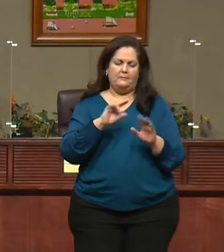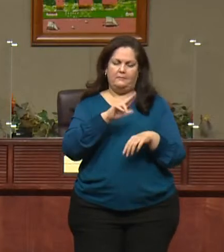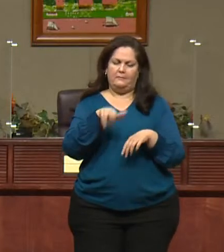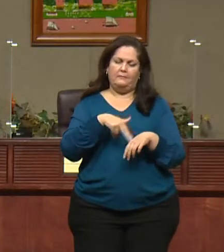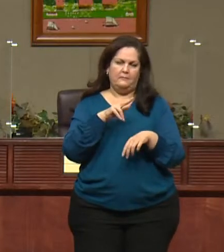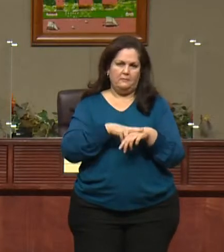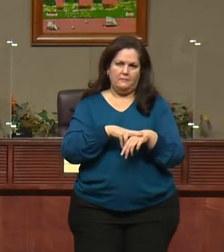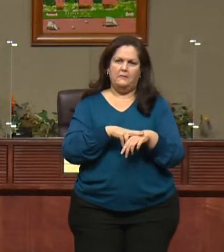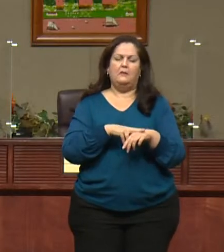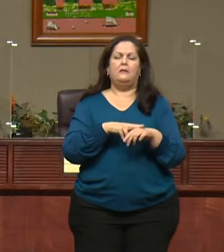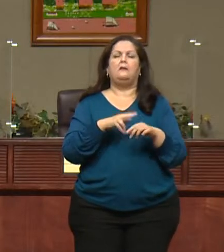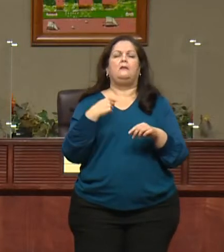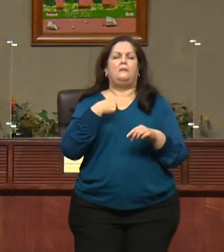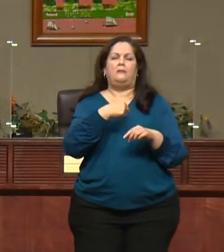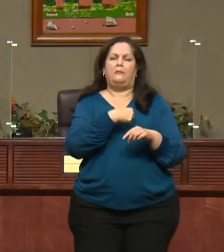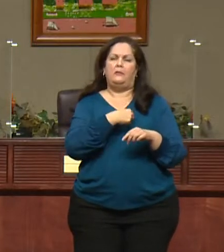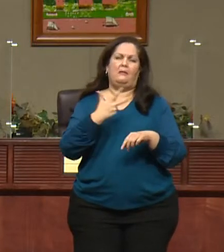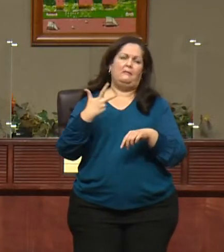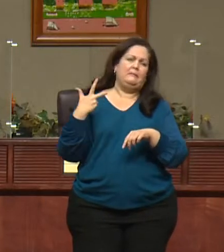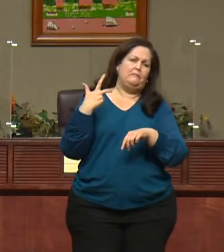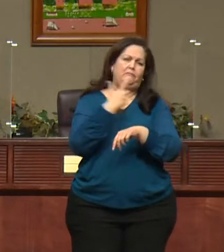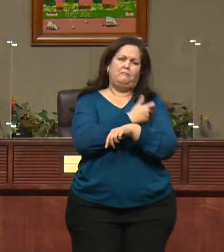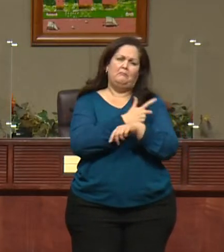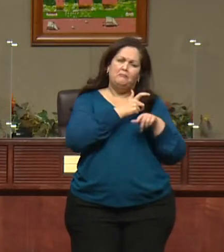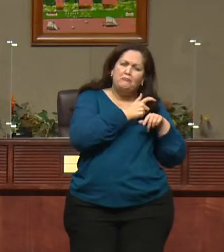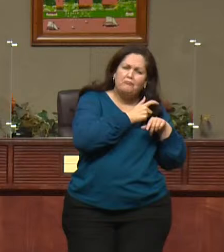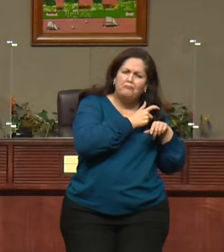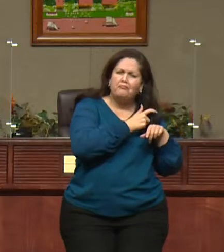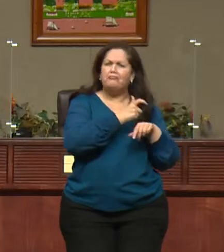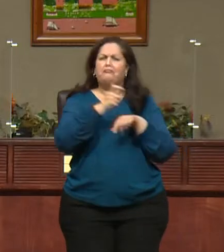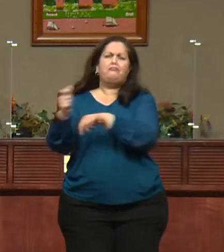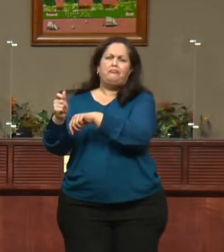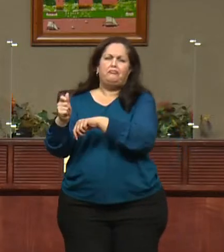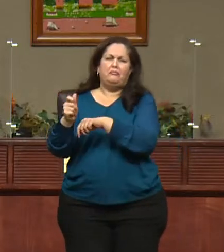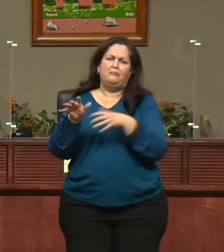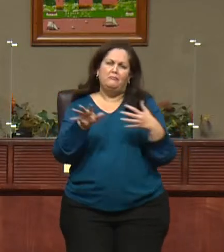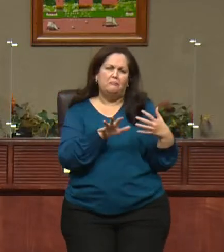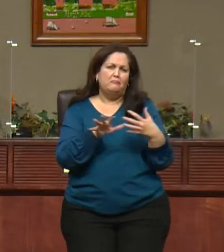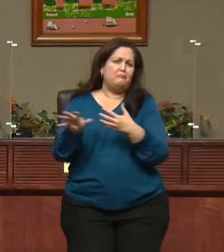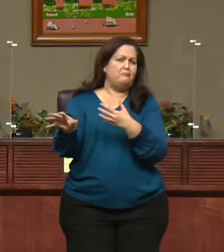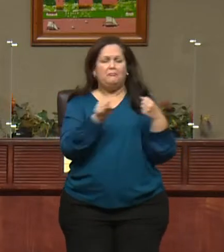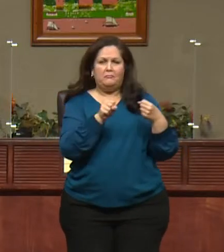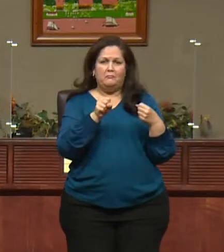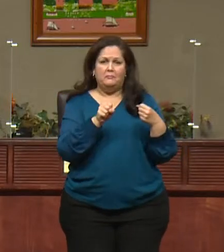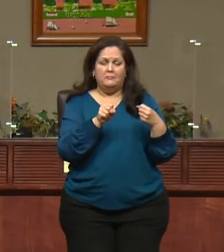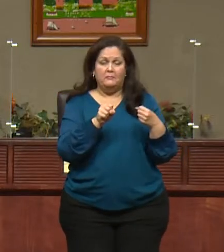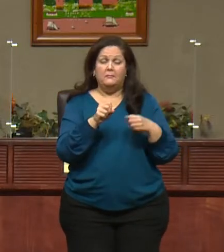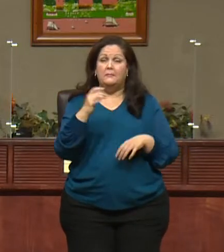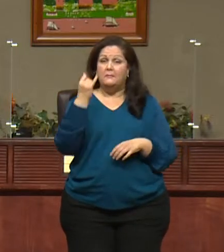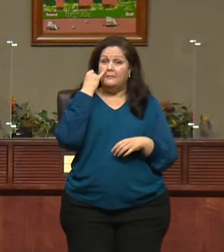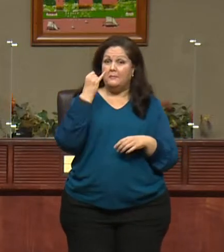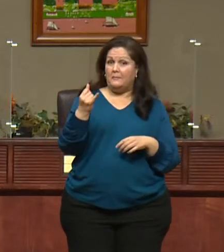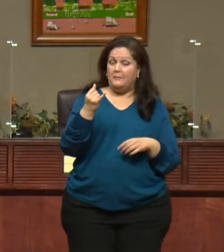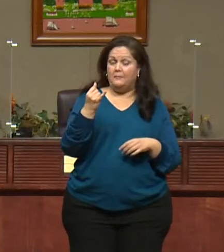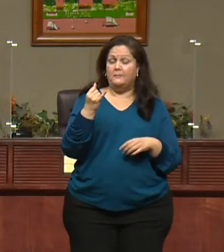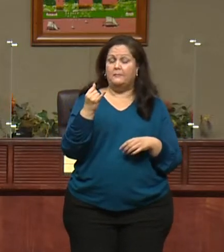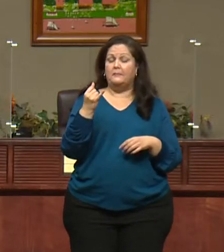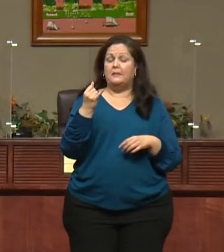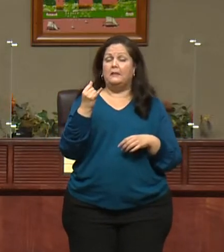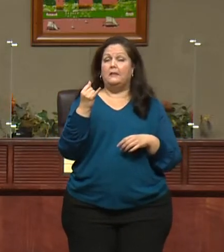due to the fact that we are vaccinating a very large volume of people. Imagine some of